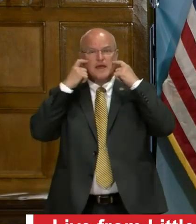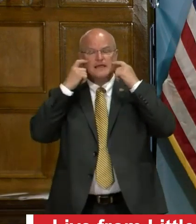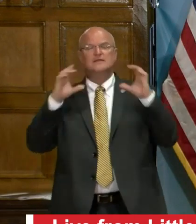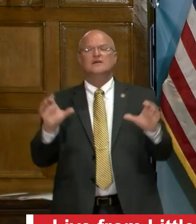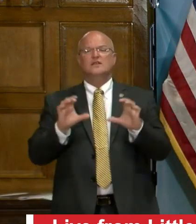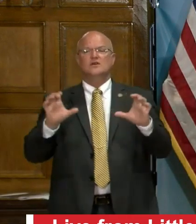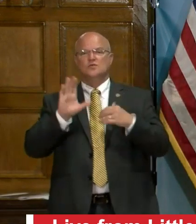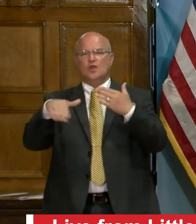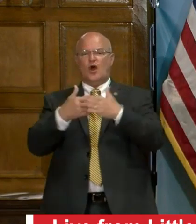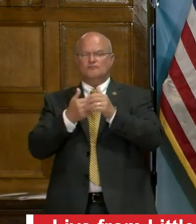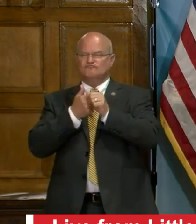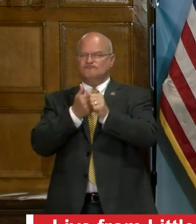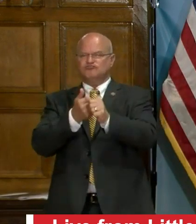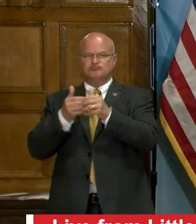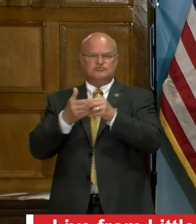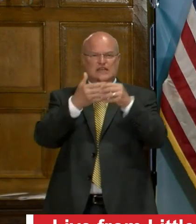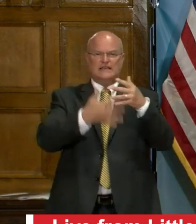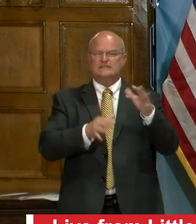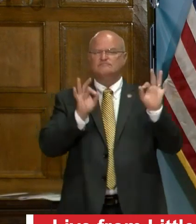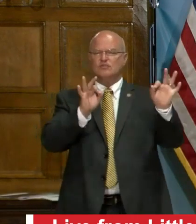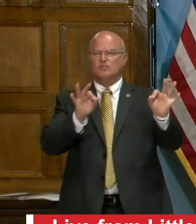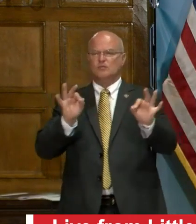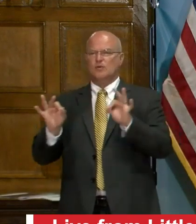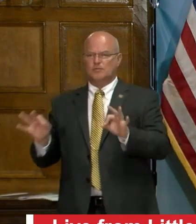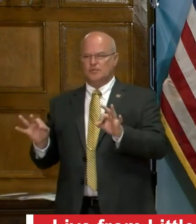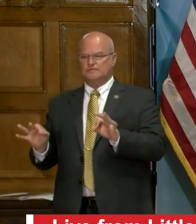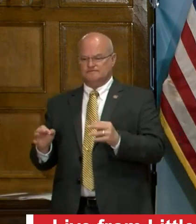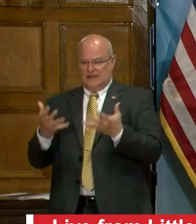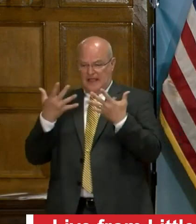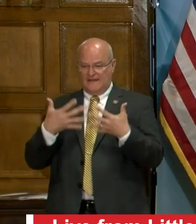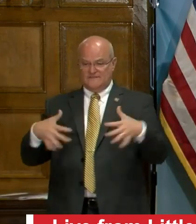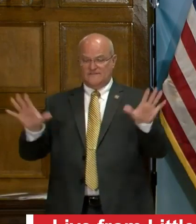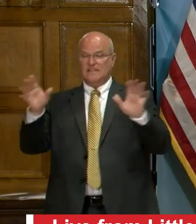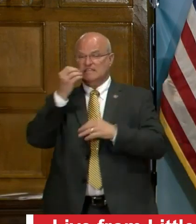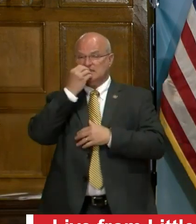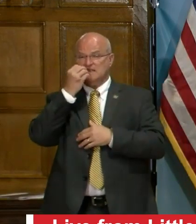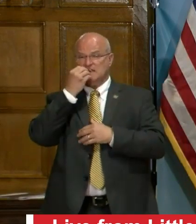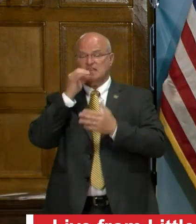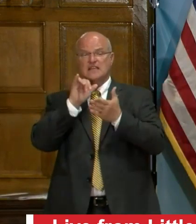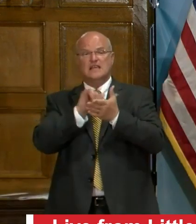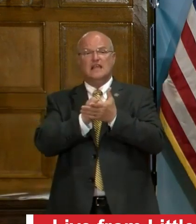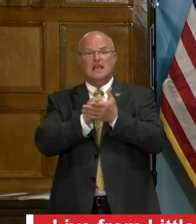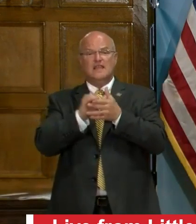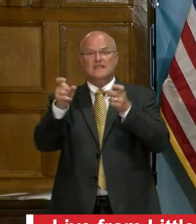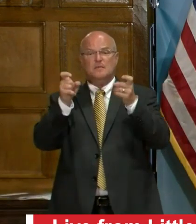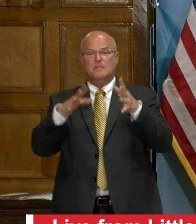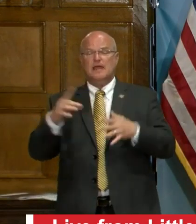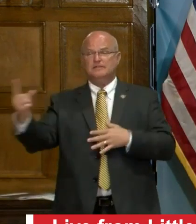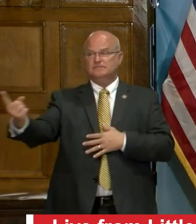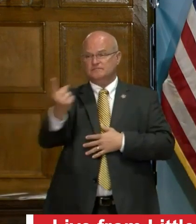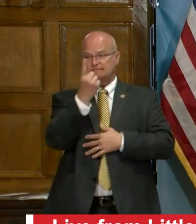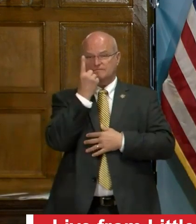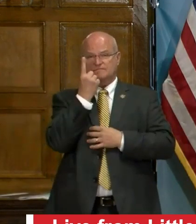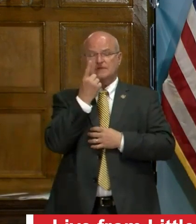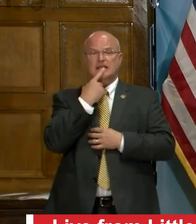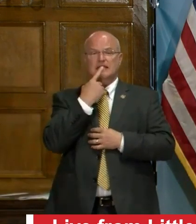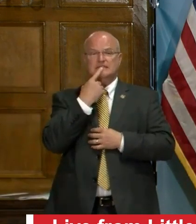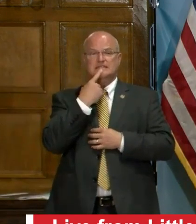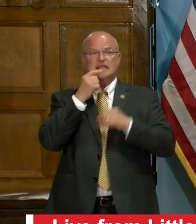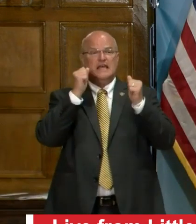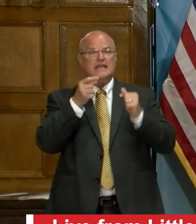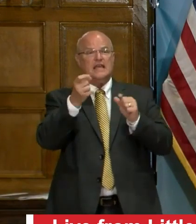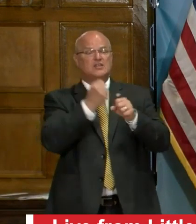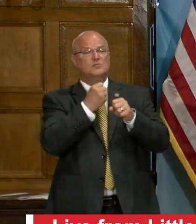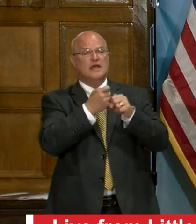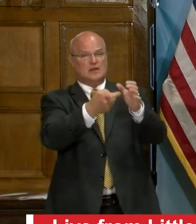They were following all the guidelines perfectly. When I finished dining, the manager came up to me and said, "Can